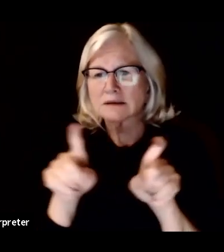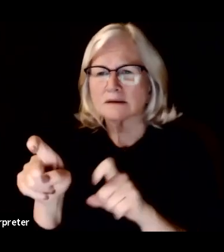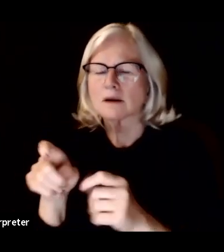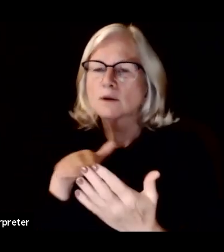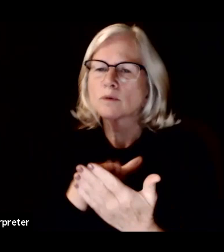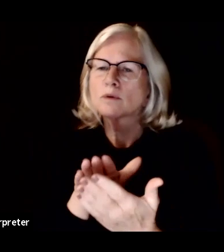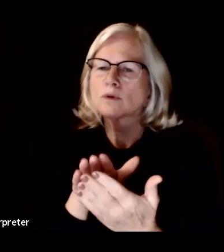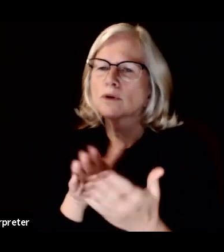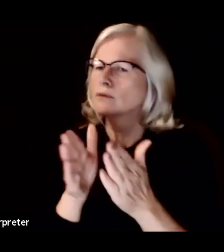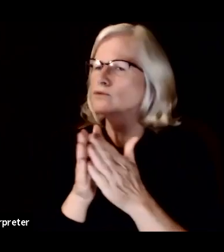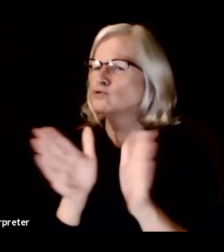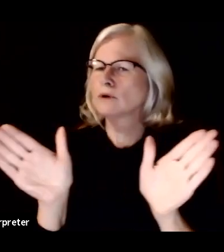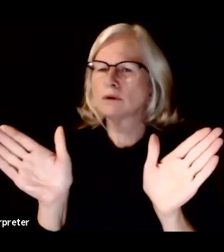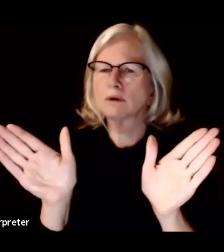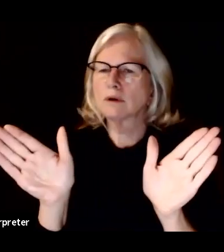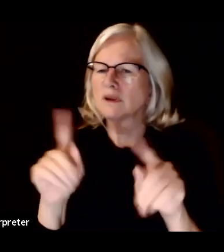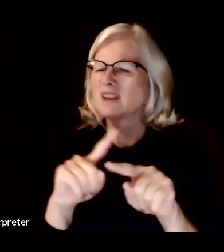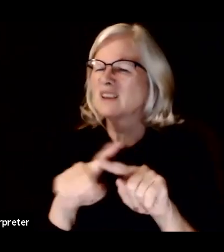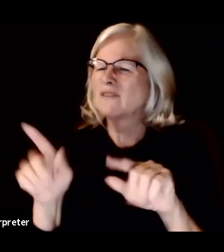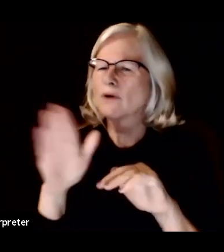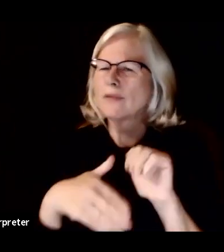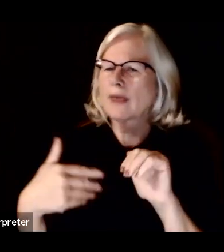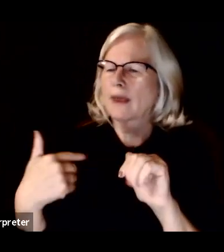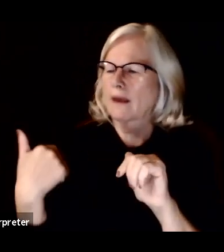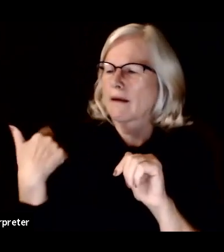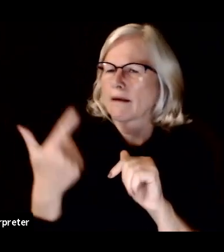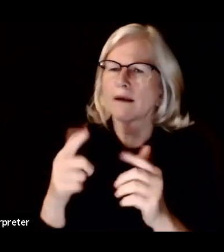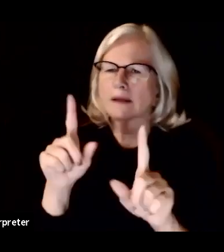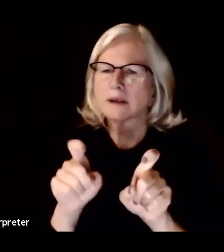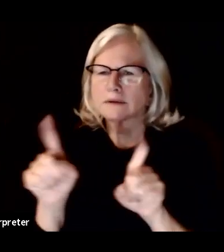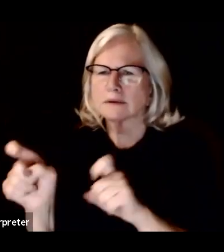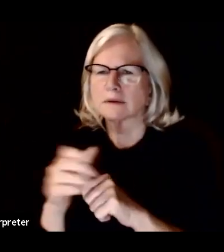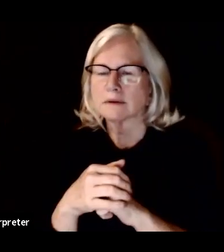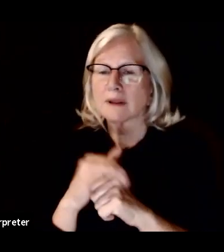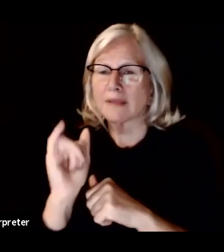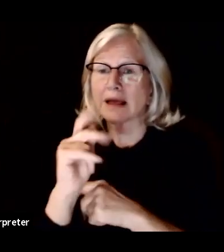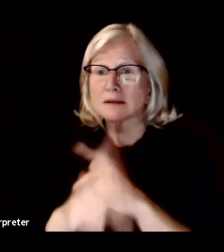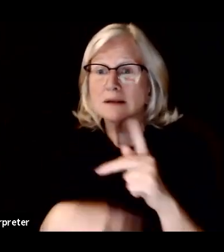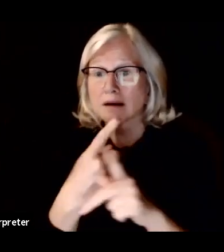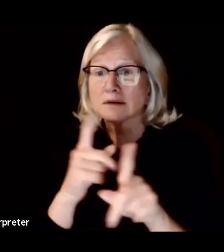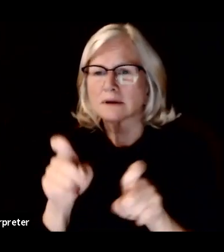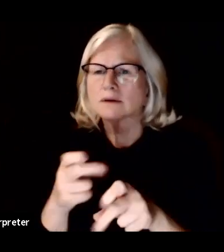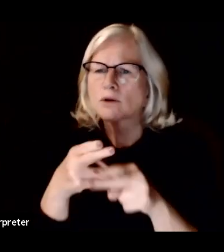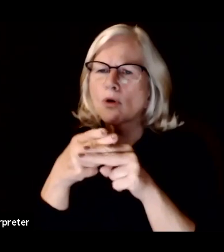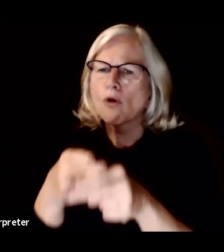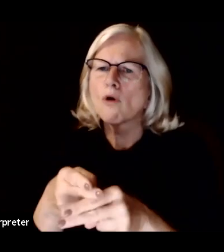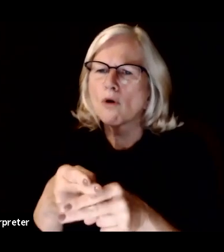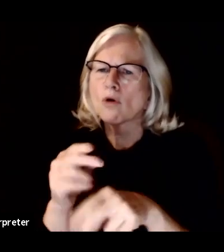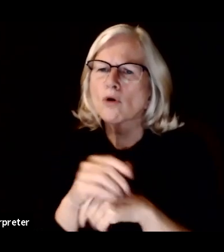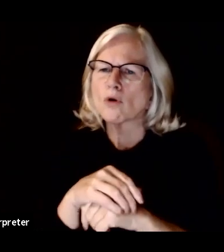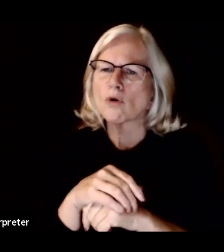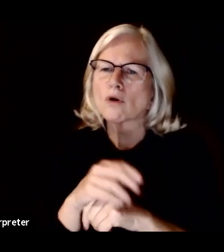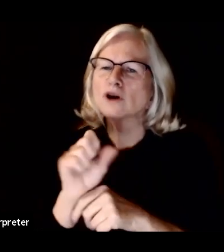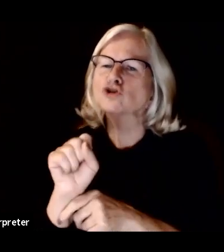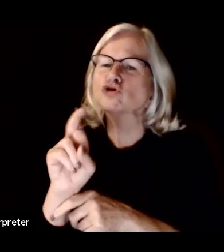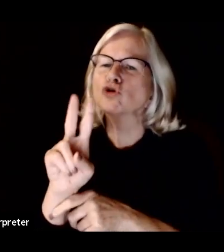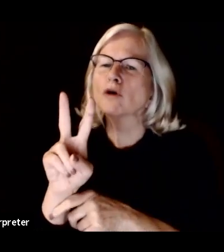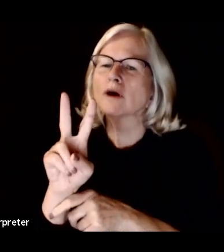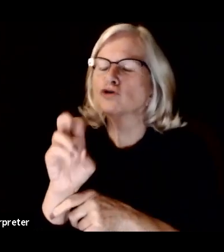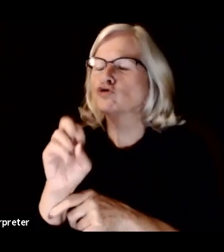different. This type of testing is called surveillance testing. The testing